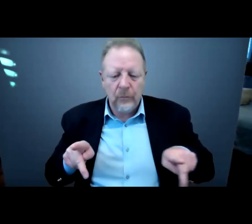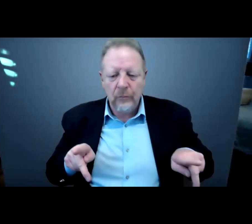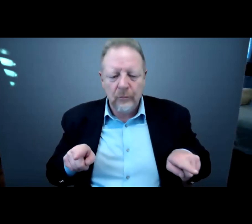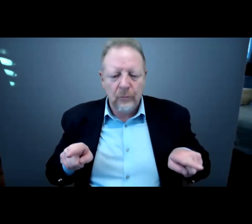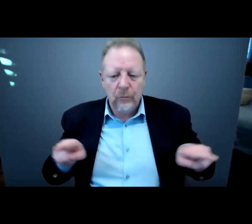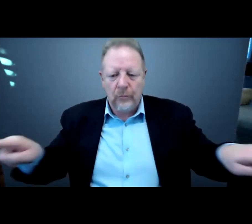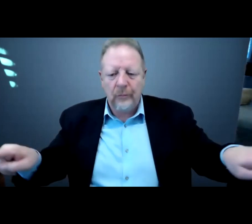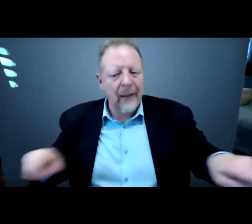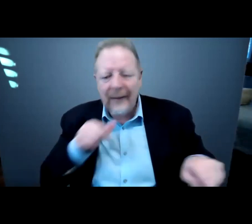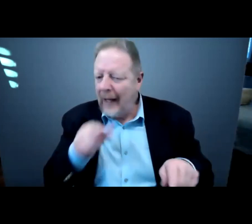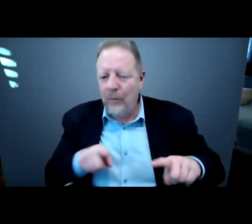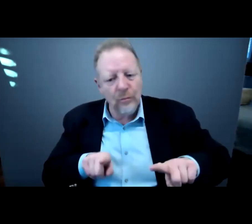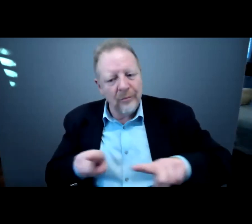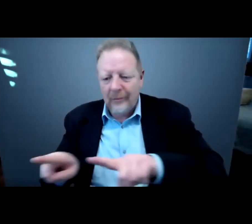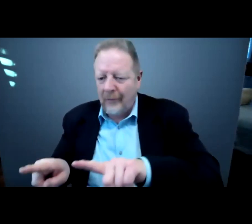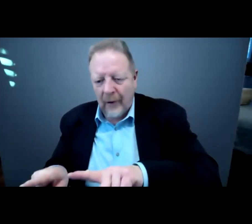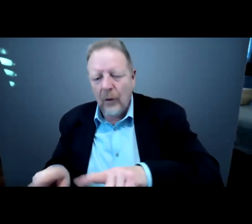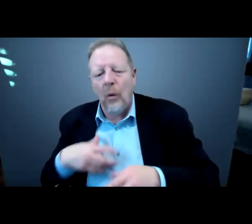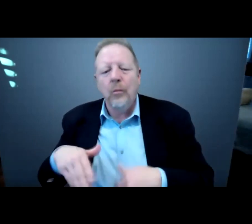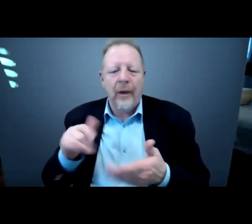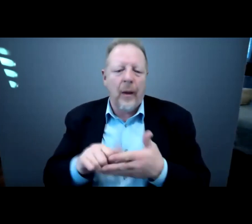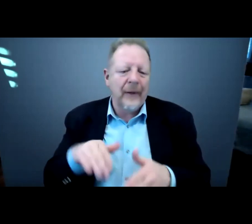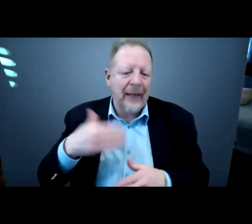we'll bring that up at our next meeting.